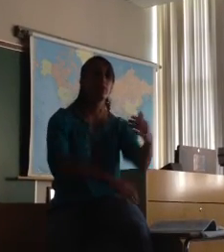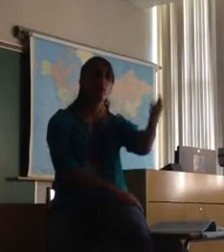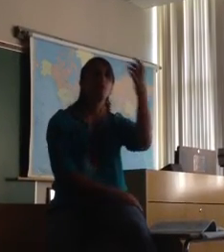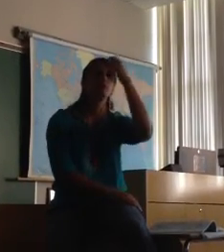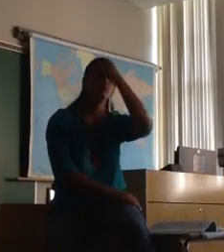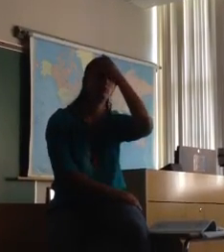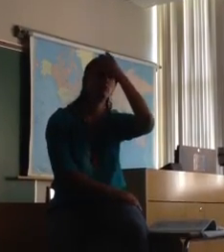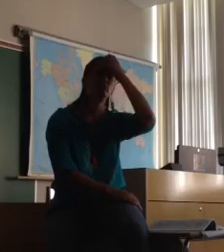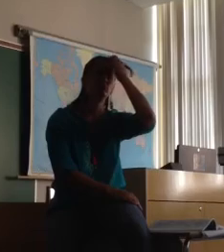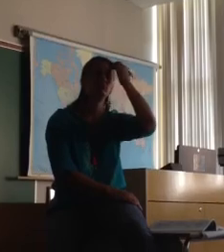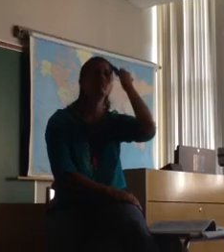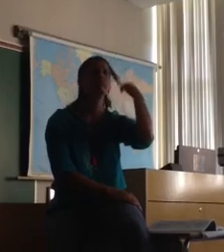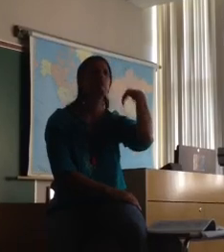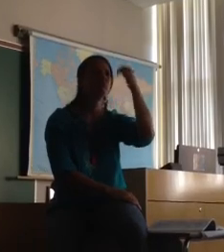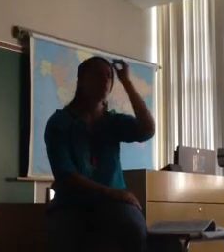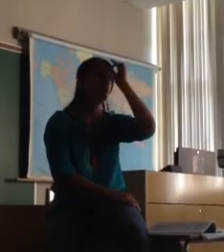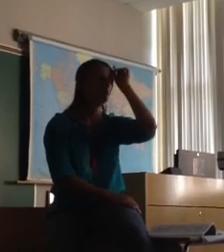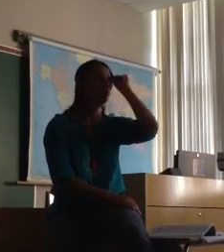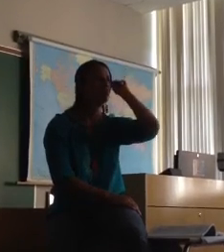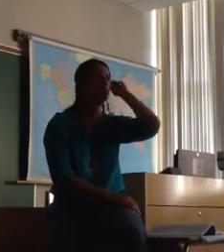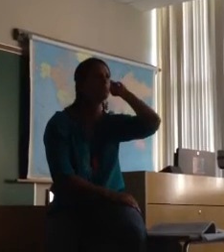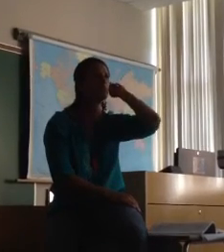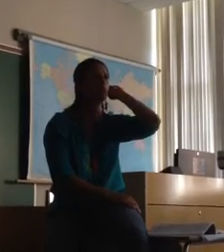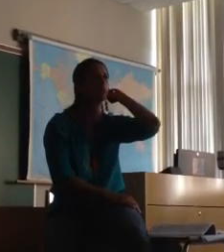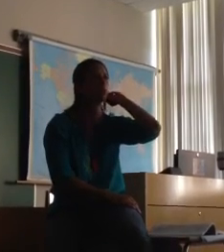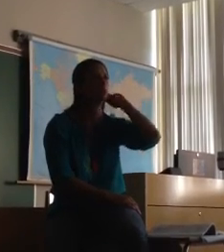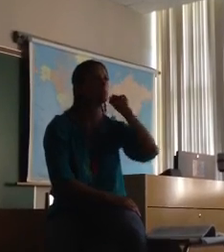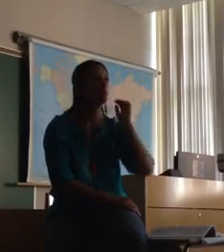palm. So why in the book do they show it kind of coming in to out?